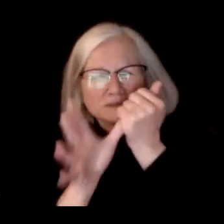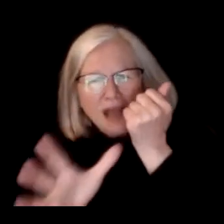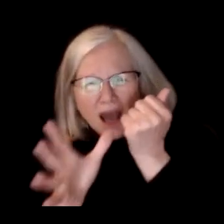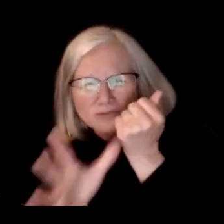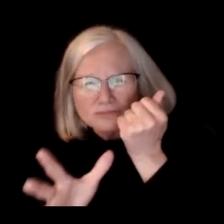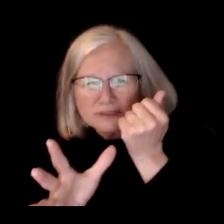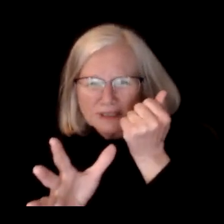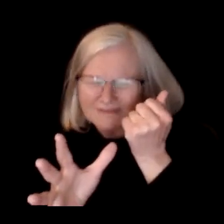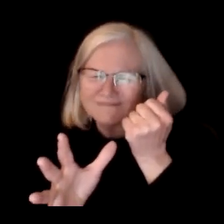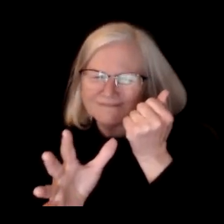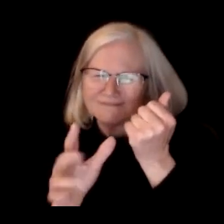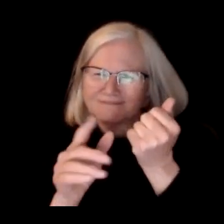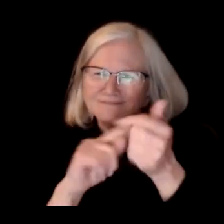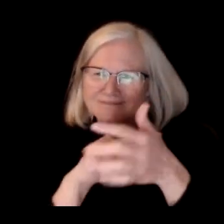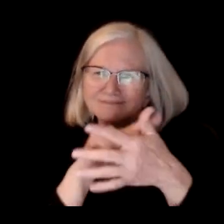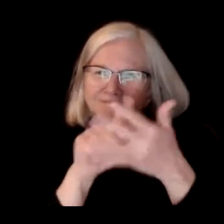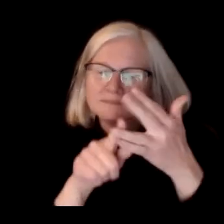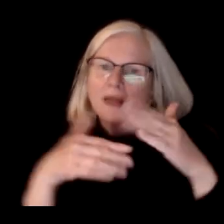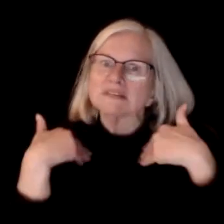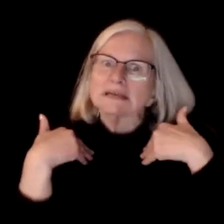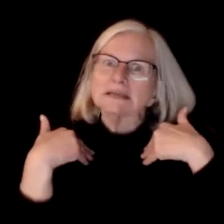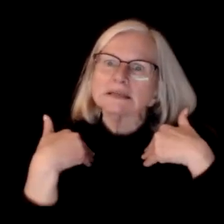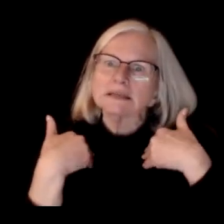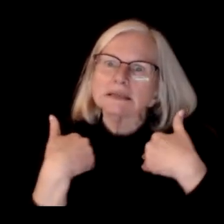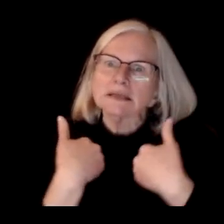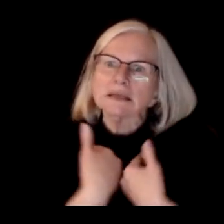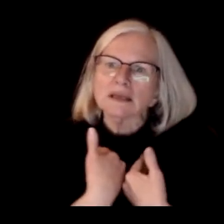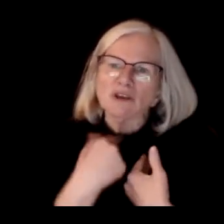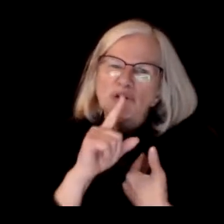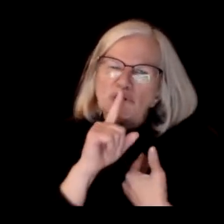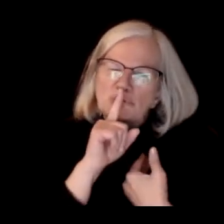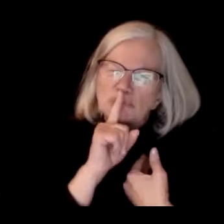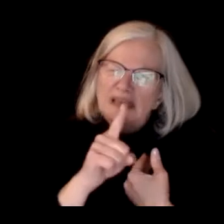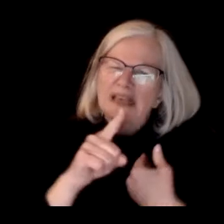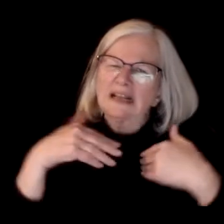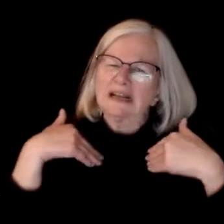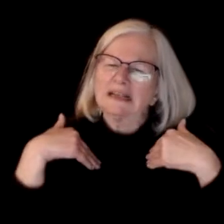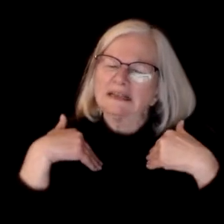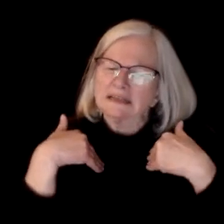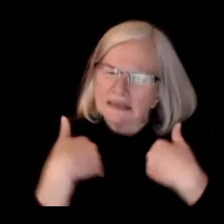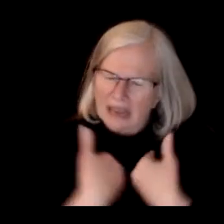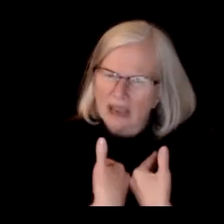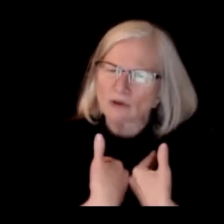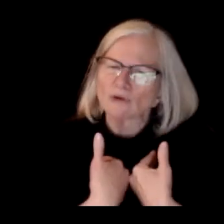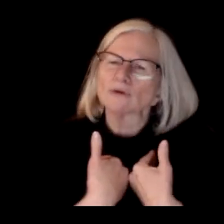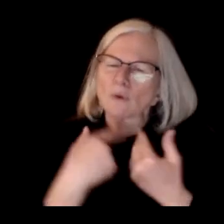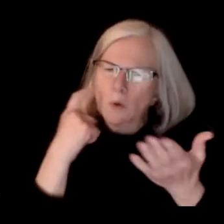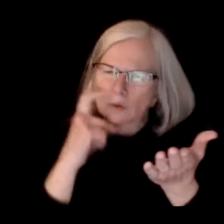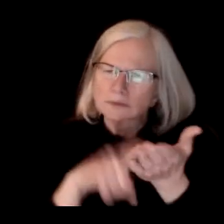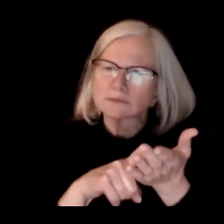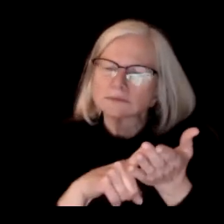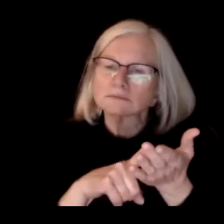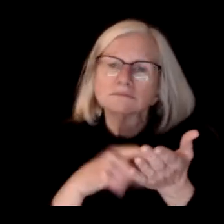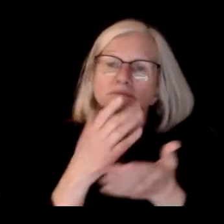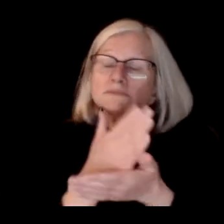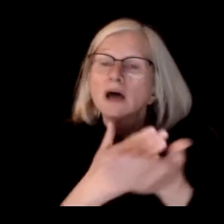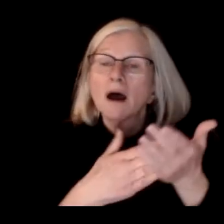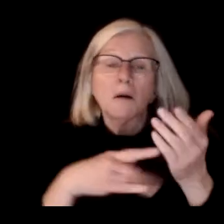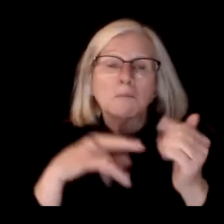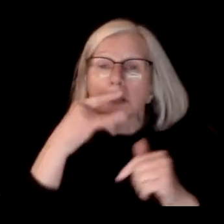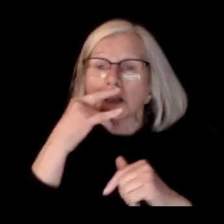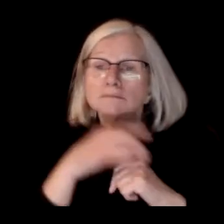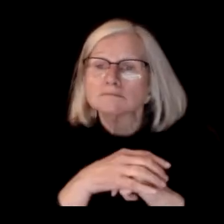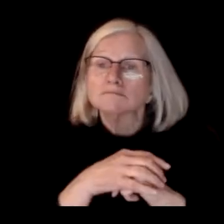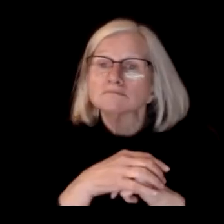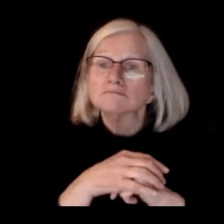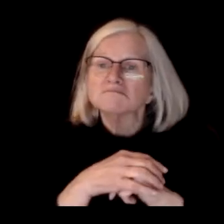significant fatigue. Children may not have a known history of COVID-19, as there are